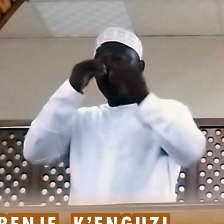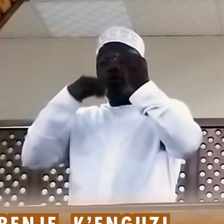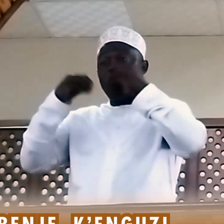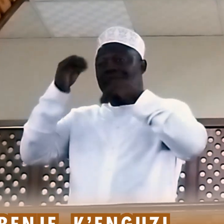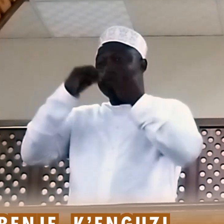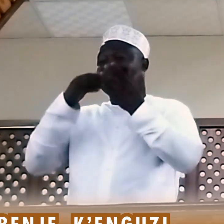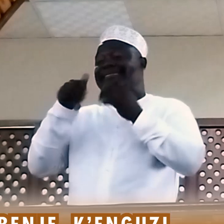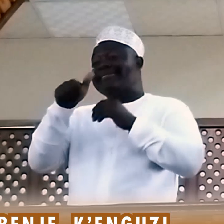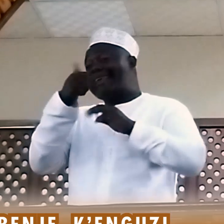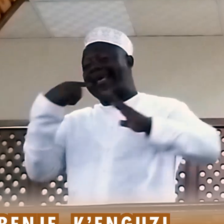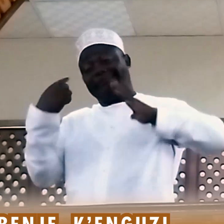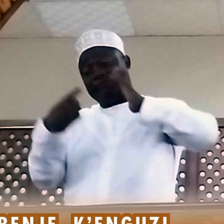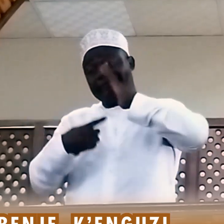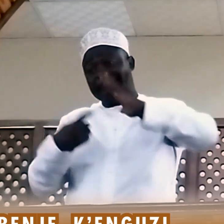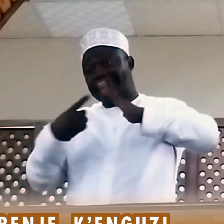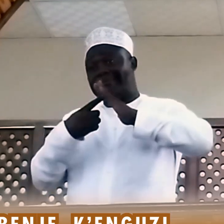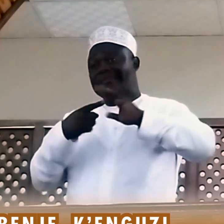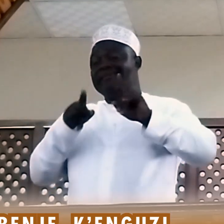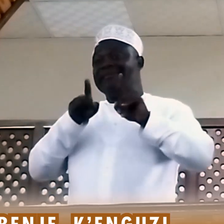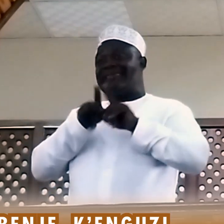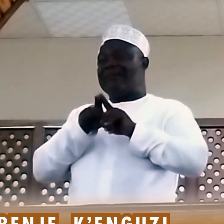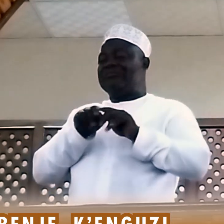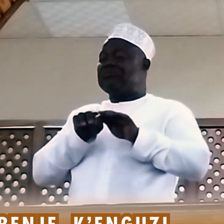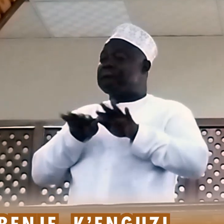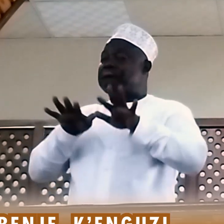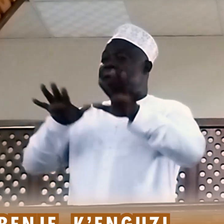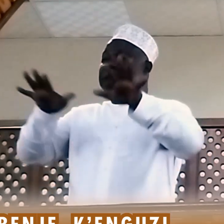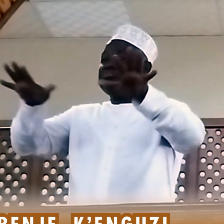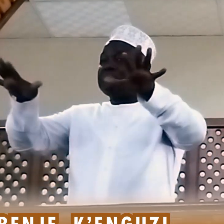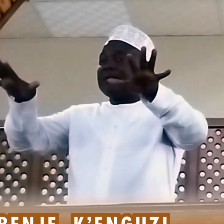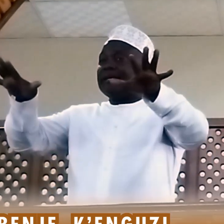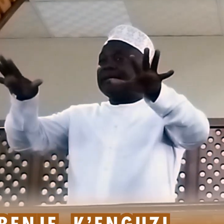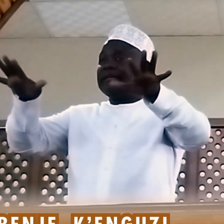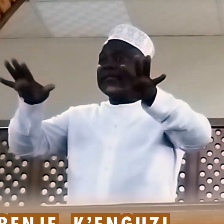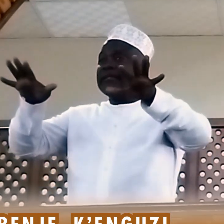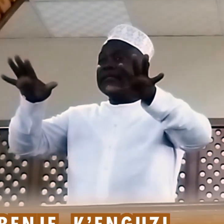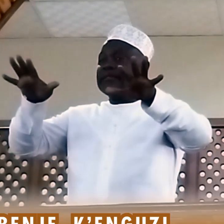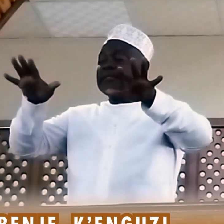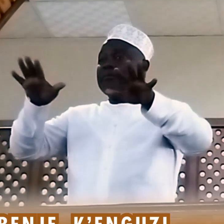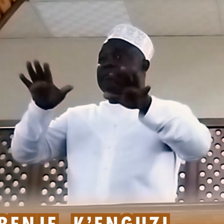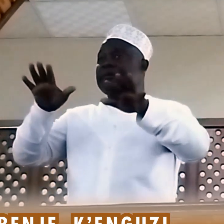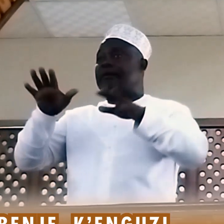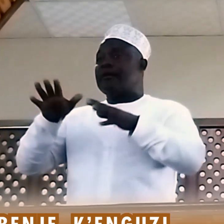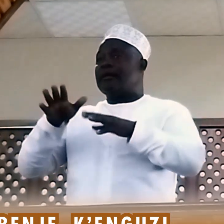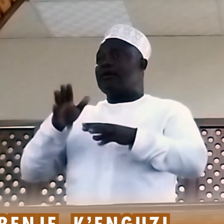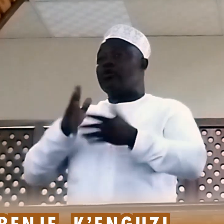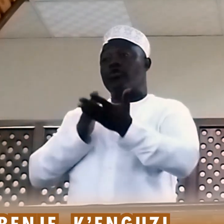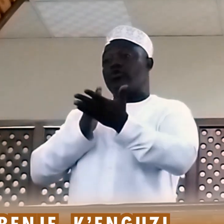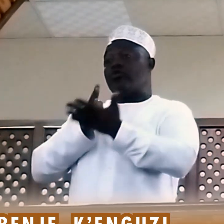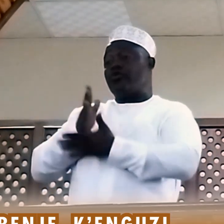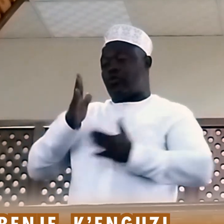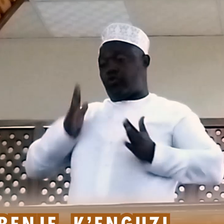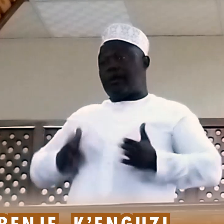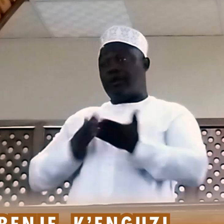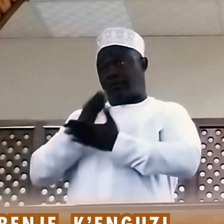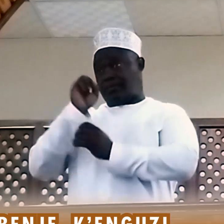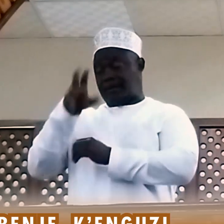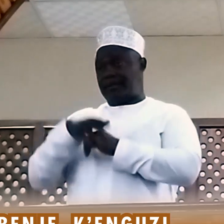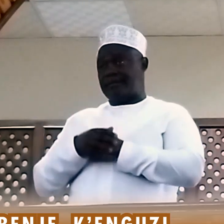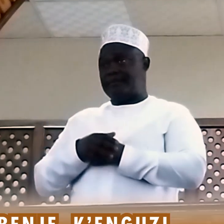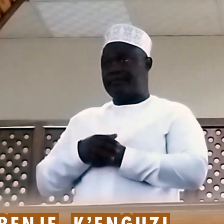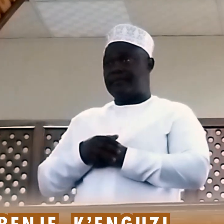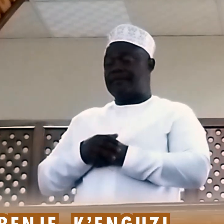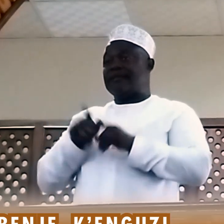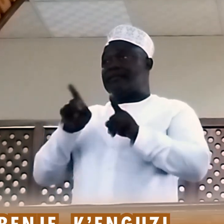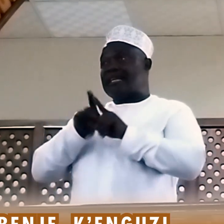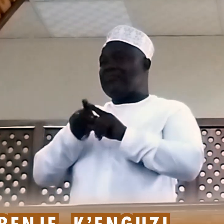their conditions, and spreads injustice among them. It has